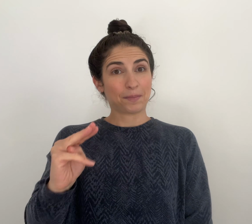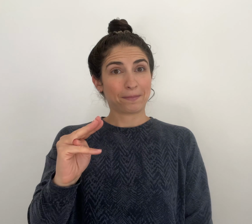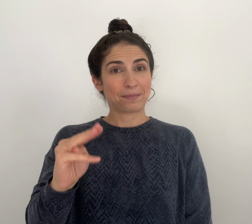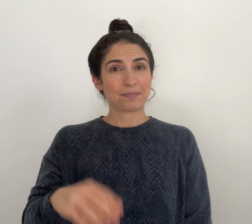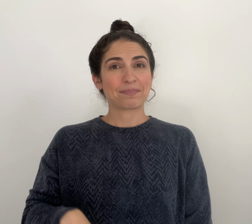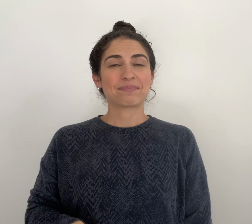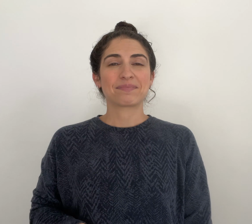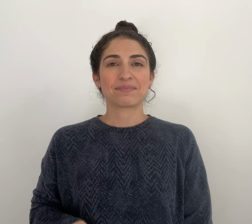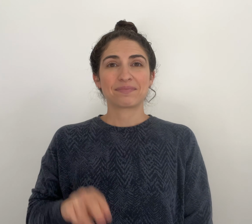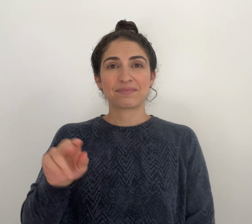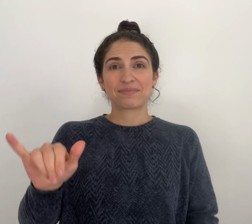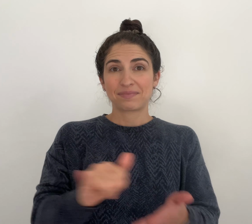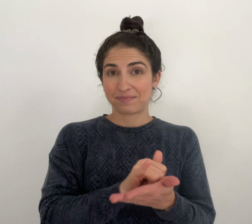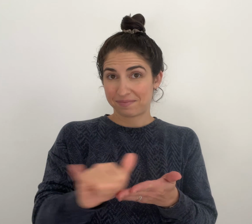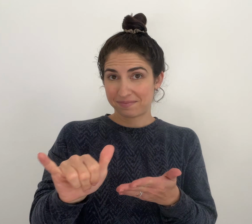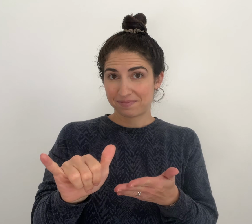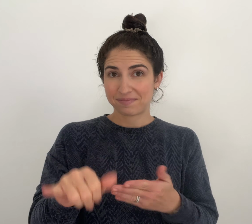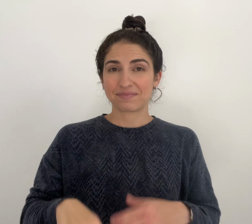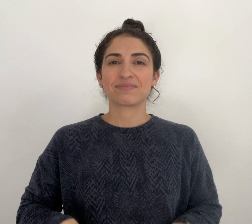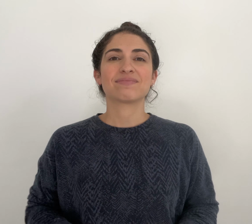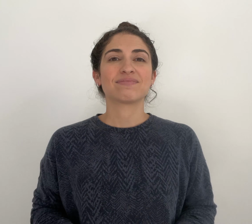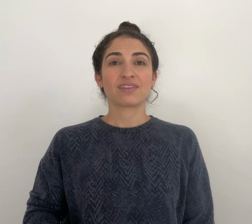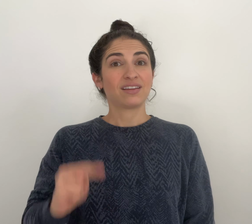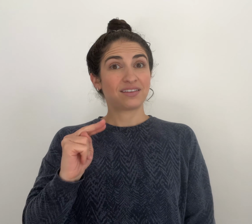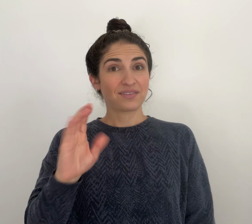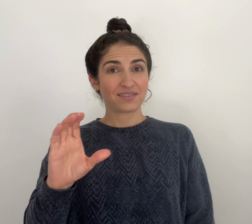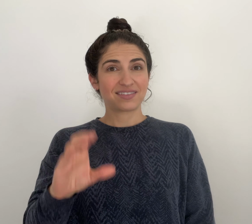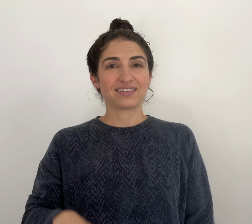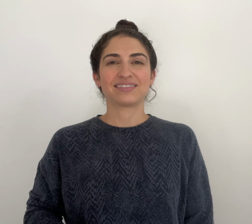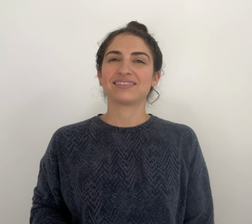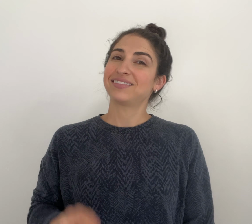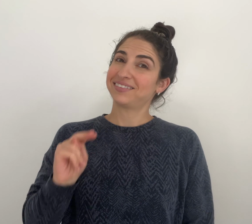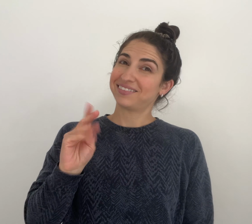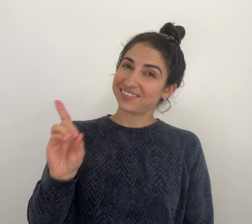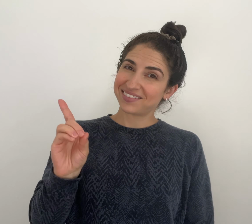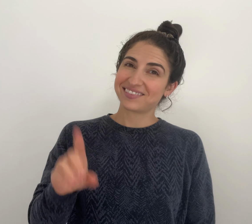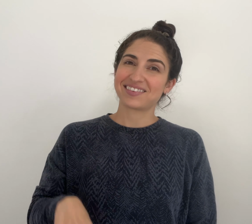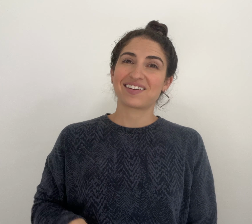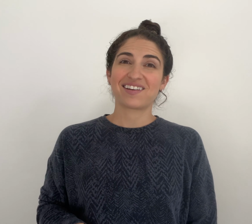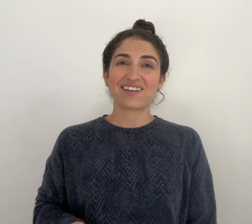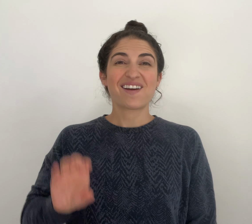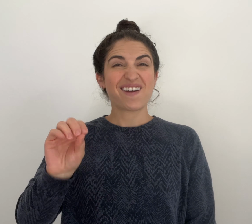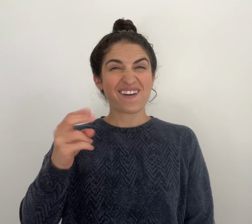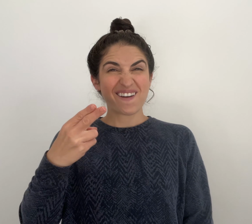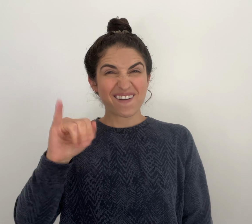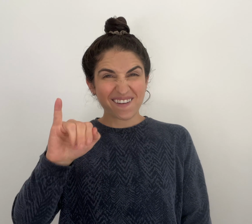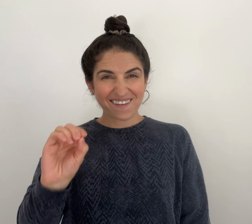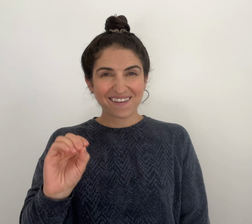New Mexico, New York, North Carolina, North Dakota, Ohio,